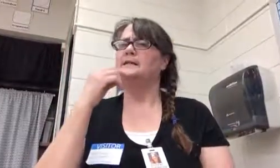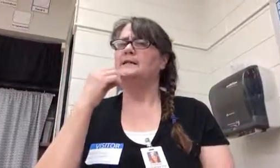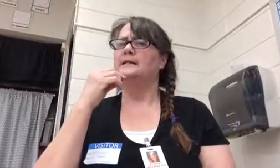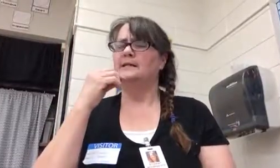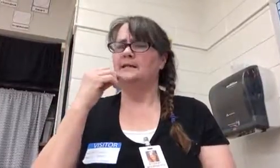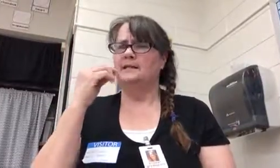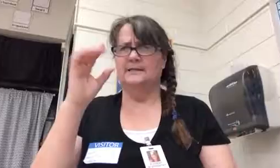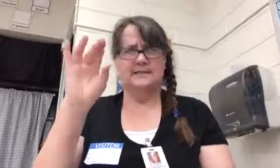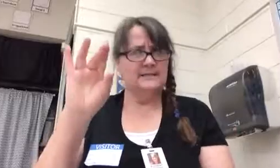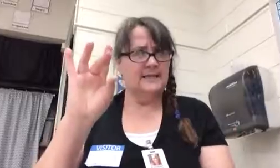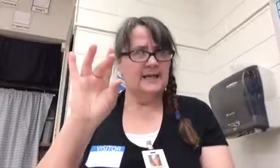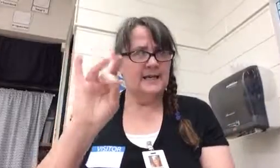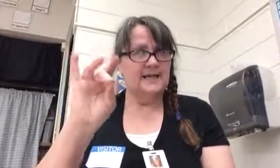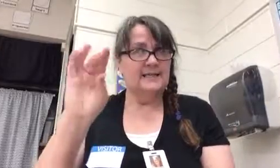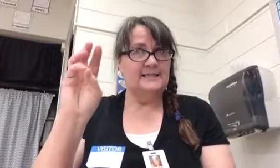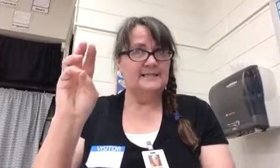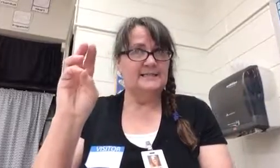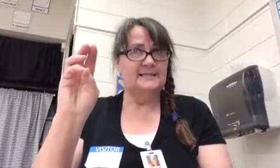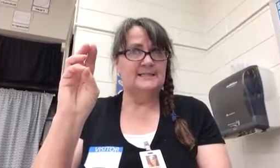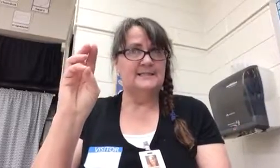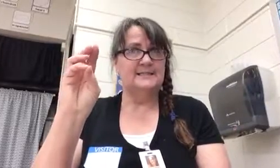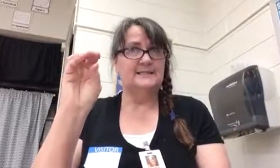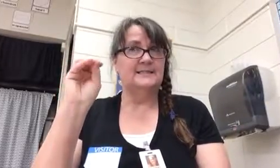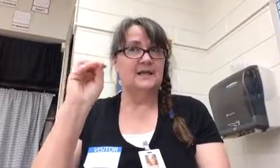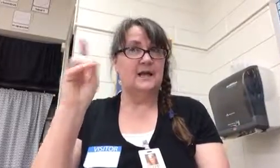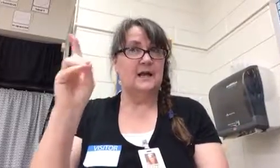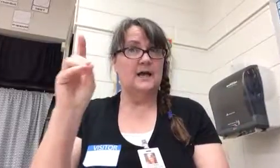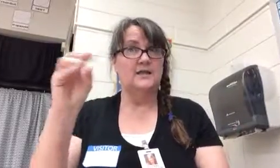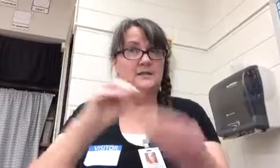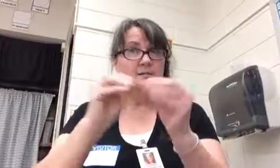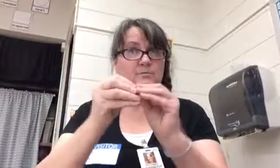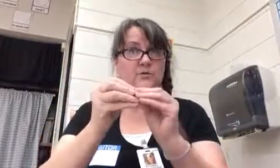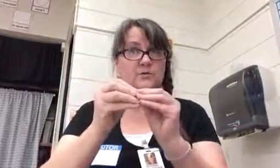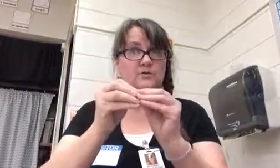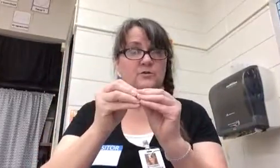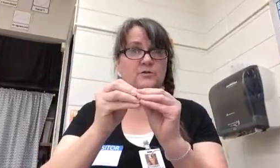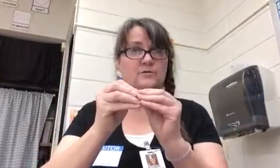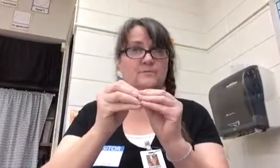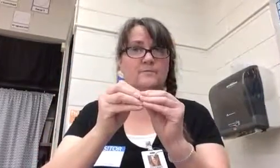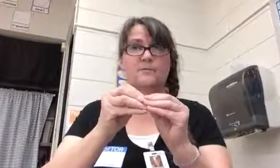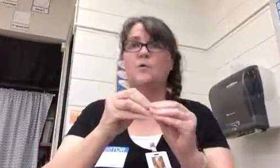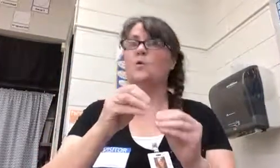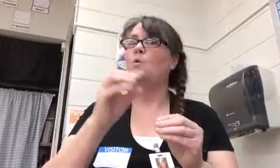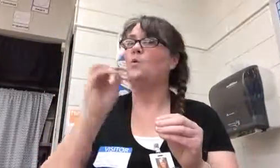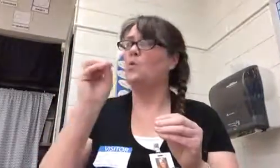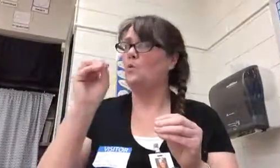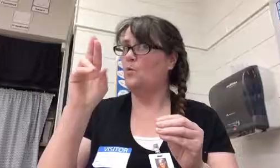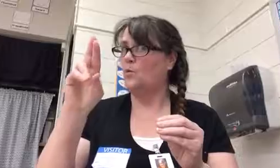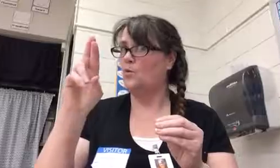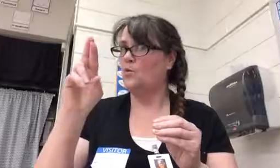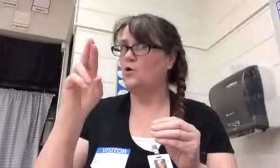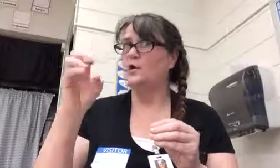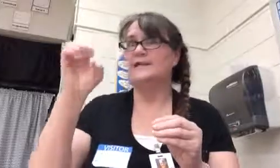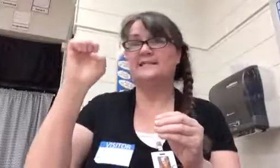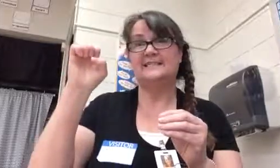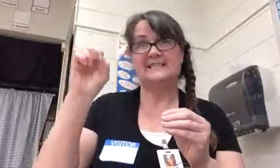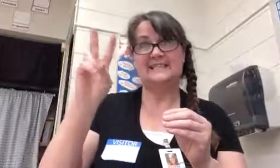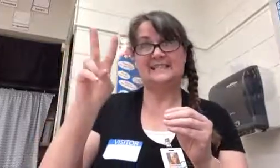Raise your hand if you think 86 is an even. Lesson, you can't vote for both. 86 is an